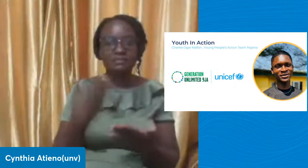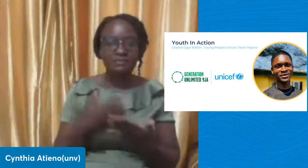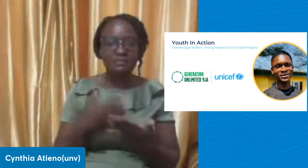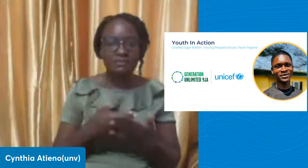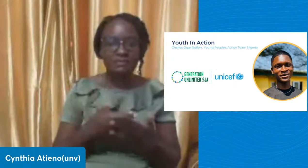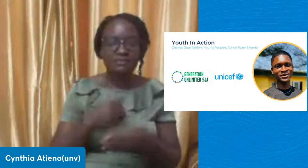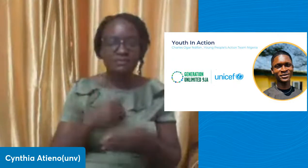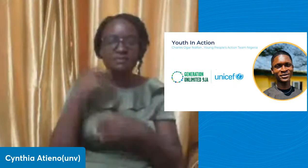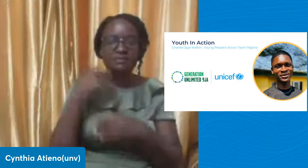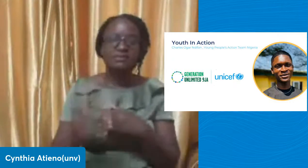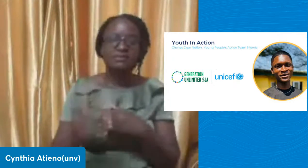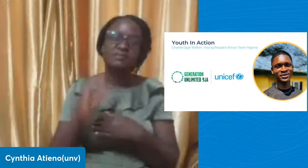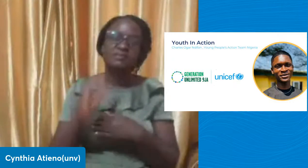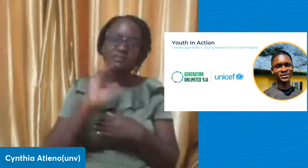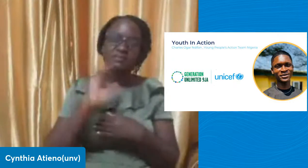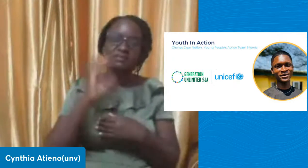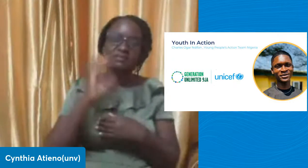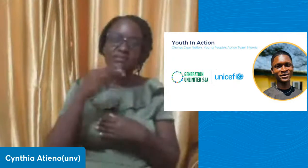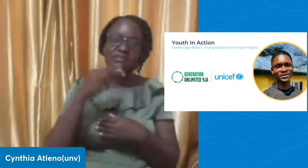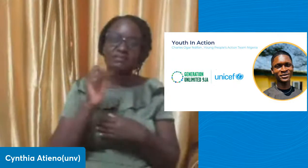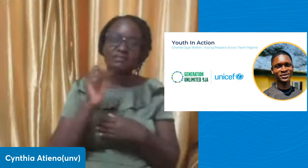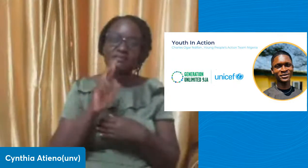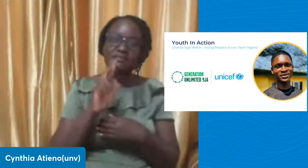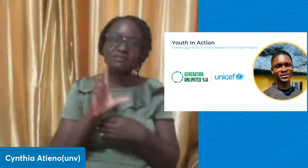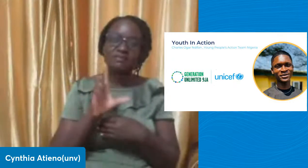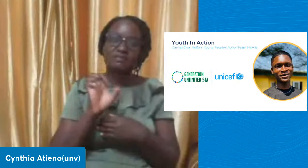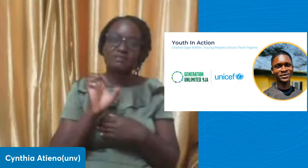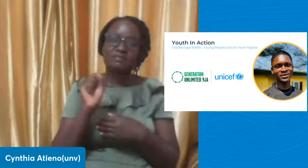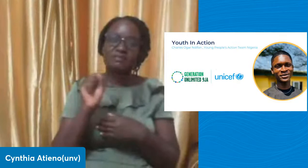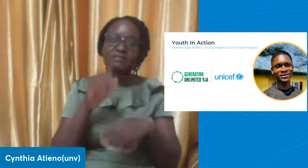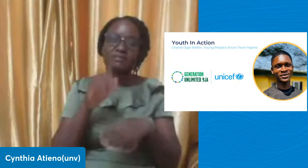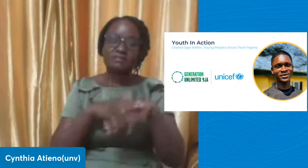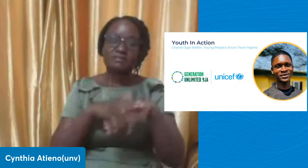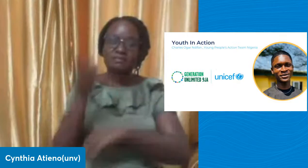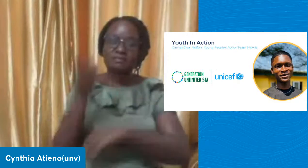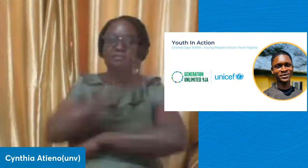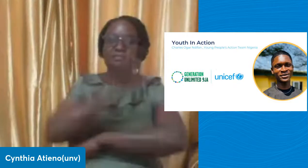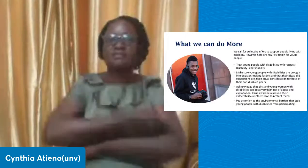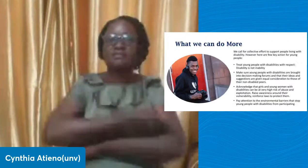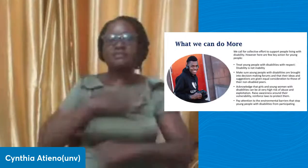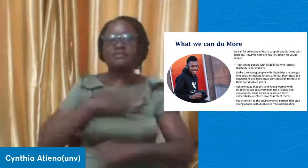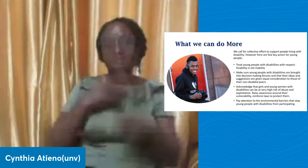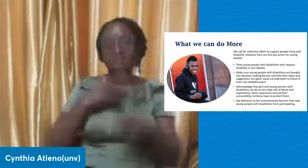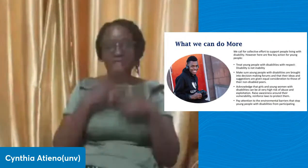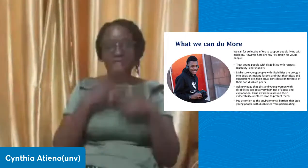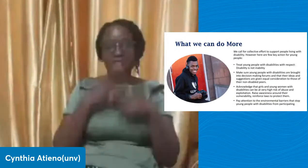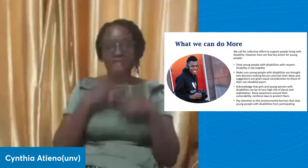everyone, again. My name is Charles Ndifon. I'm a UA reporter. Please, can you move into the next slide?